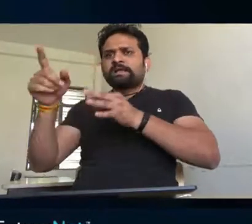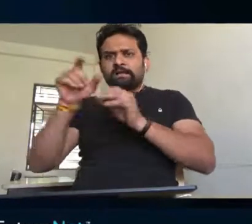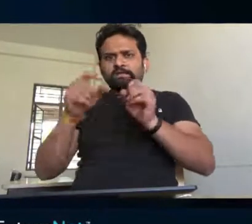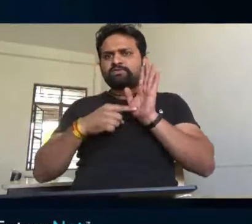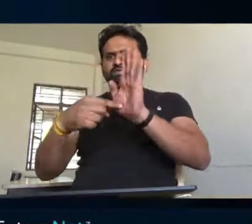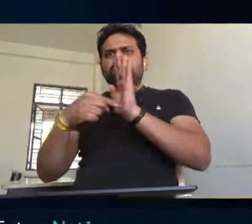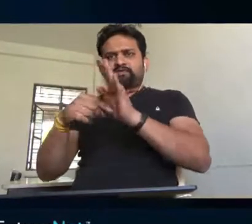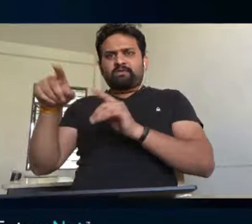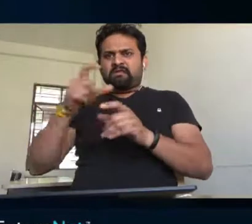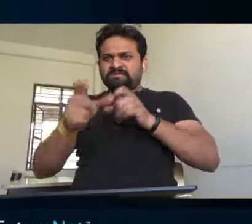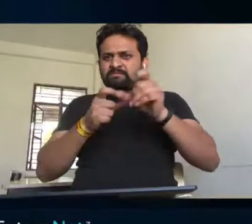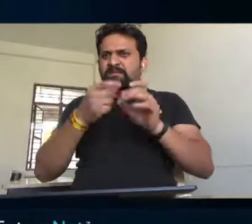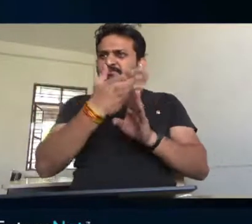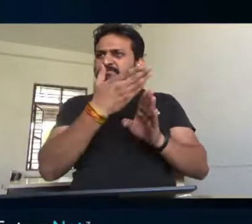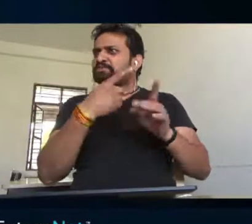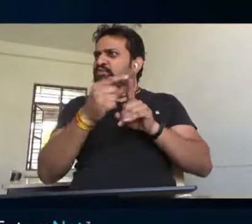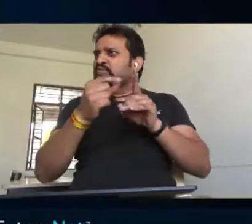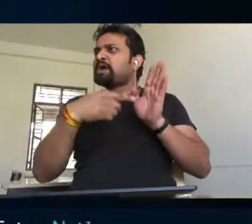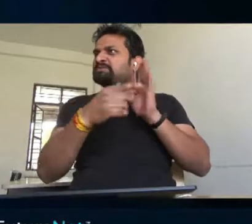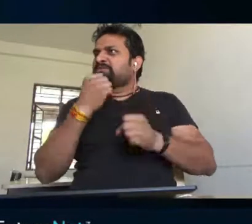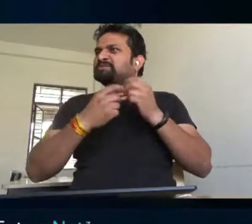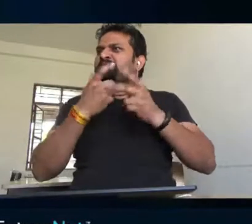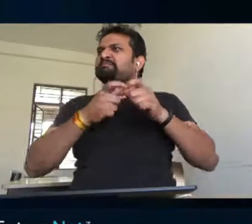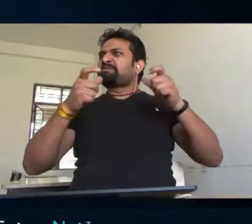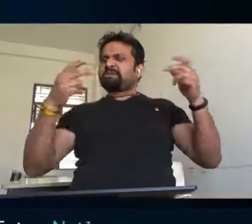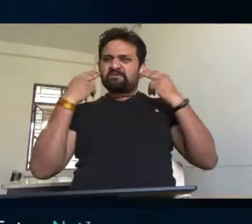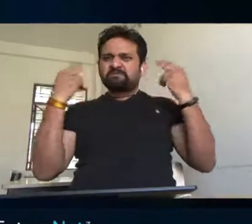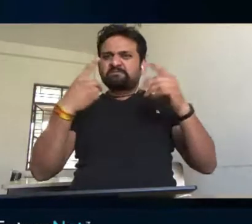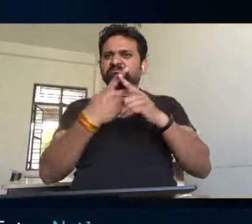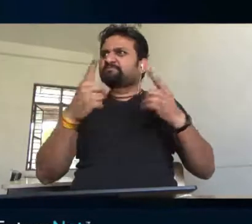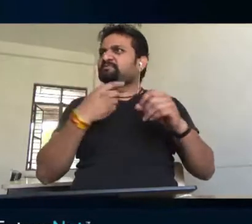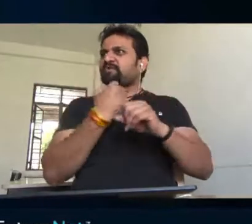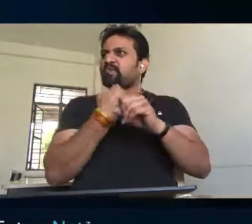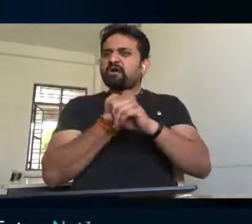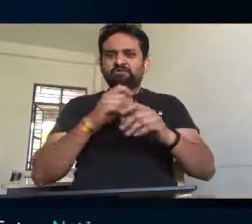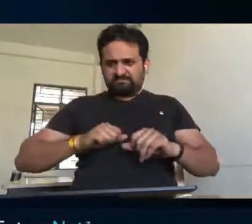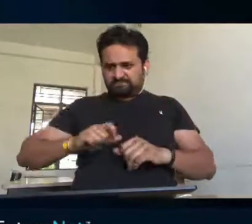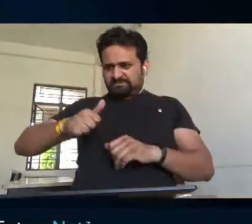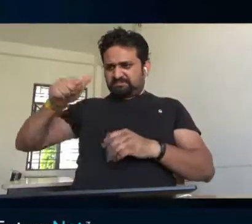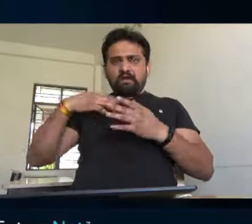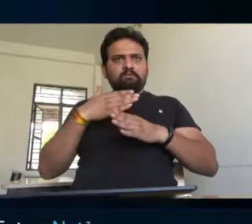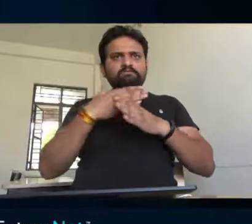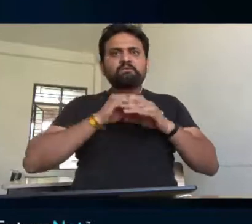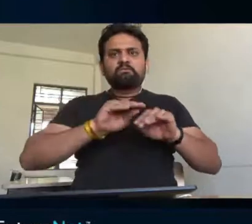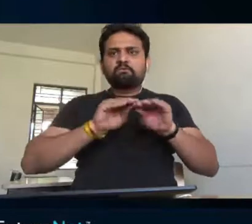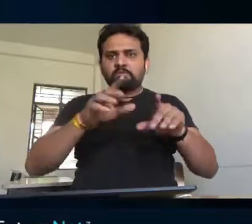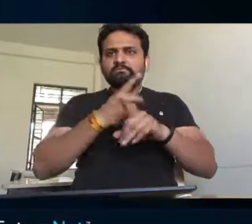And of course, after the event, we will have a lot of video material and a lot of pictures, and you can use that for your